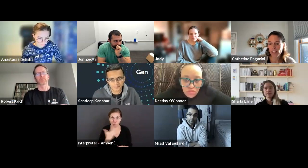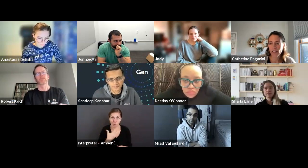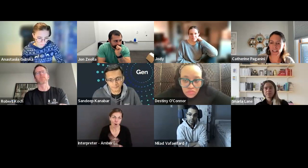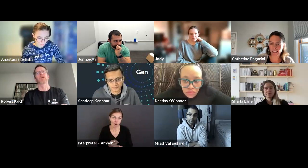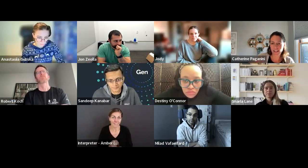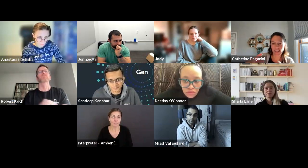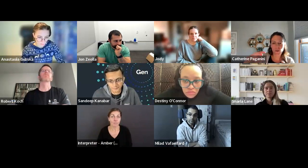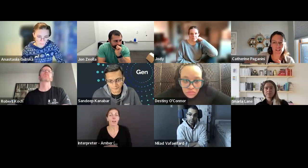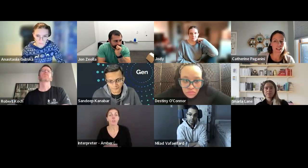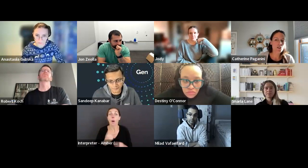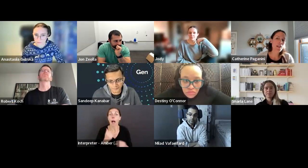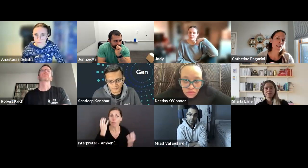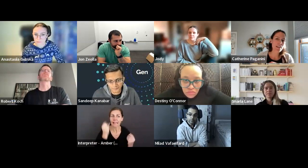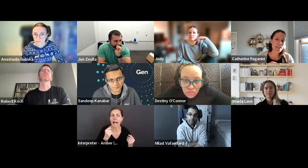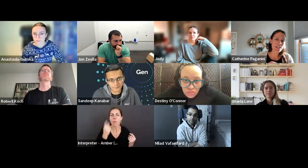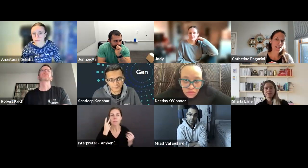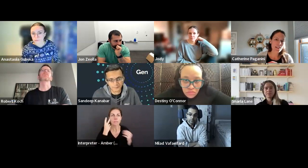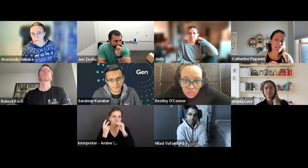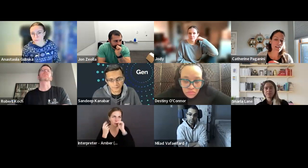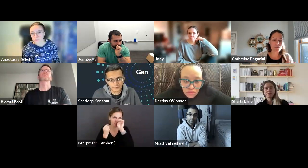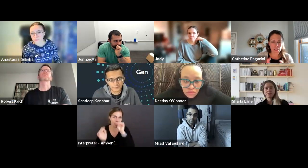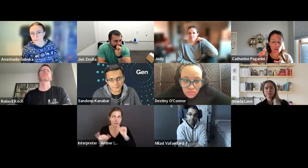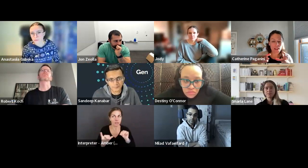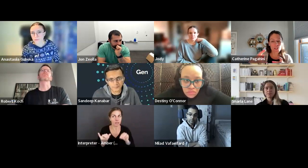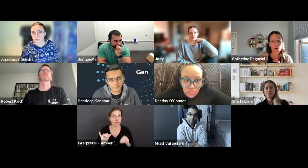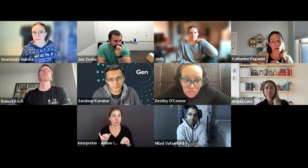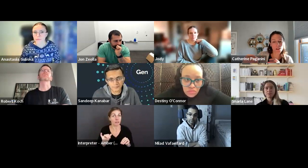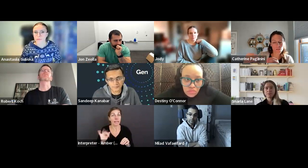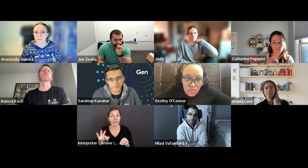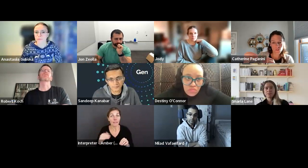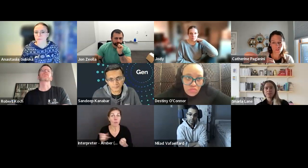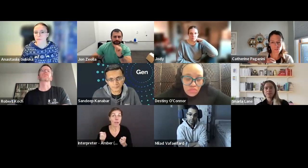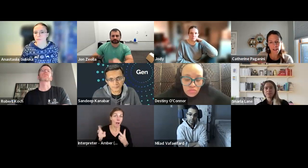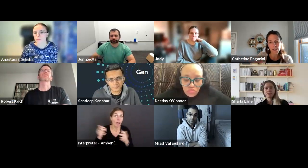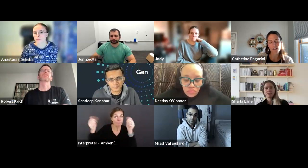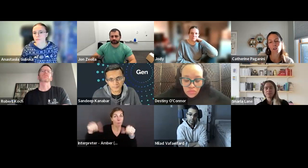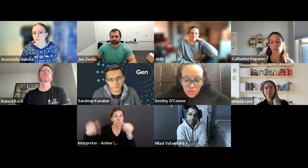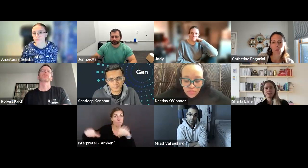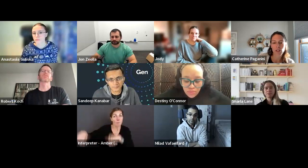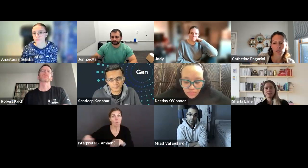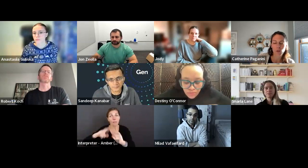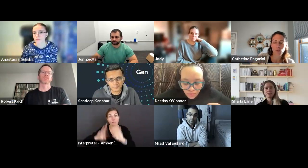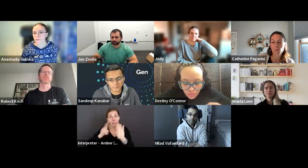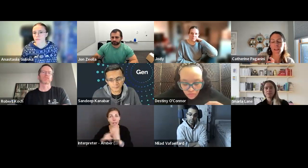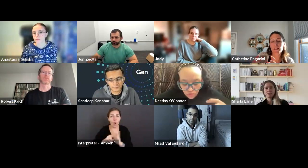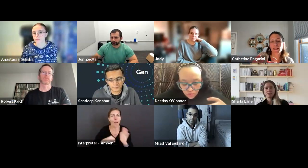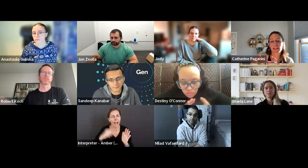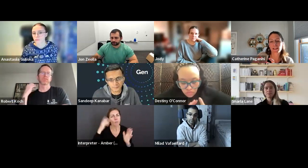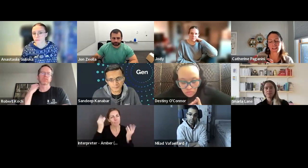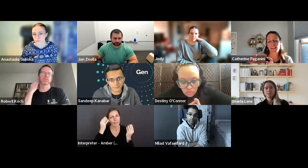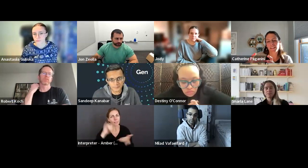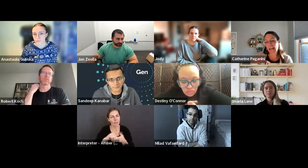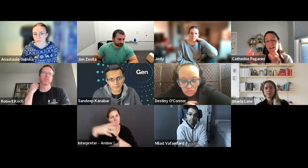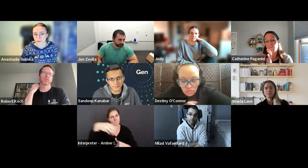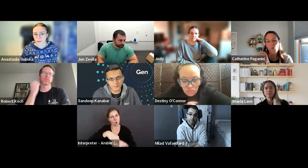So I was seeing like, the thing is like, I was seeing like doing this, these videos as part of that community group, be it